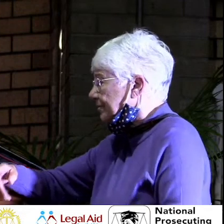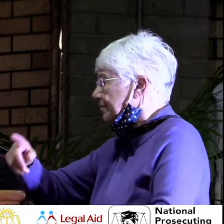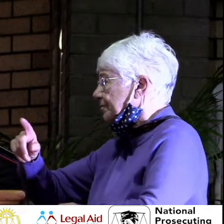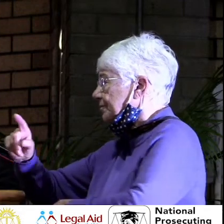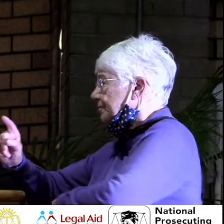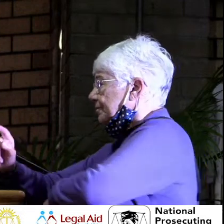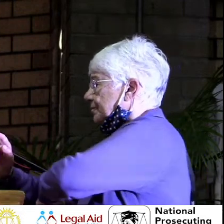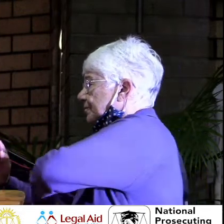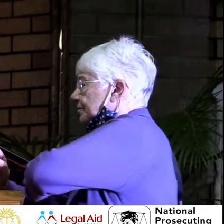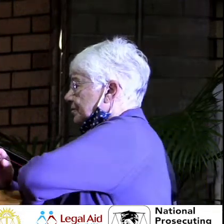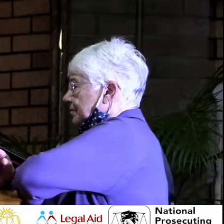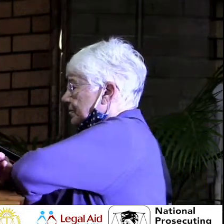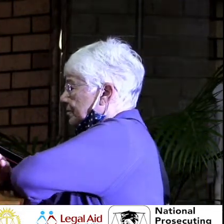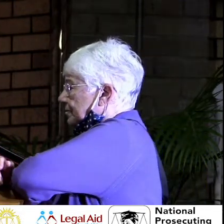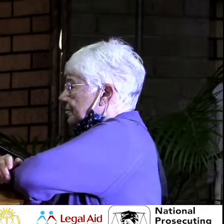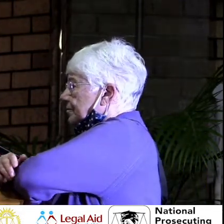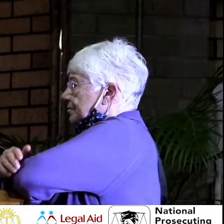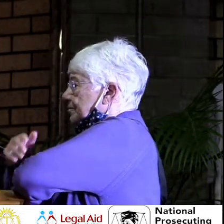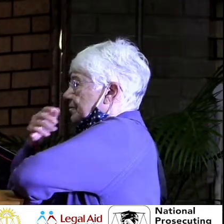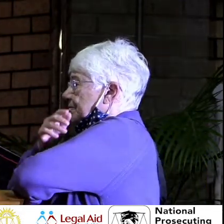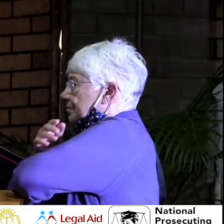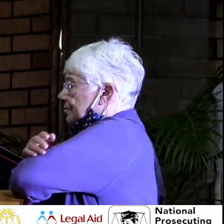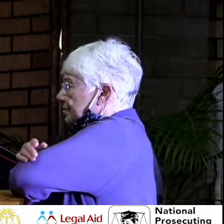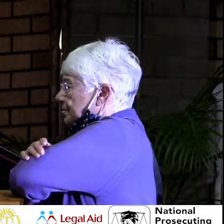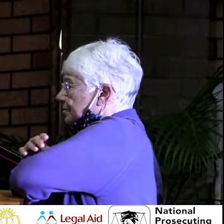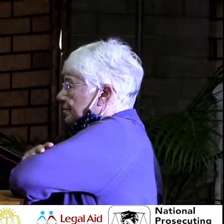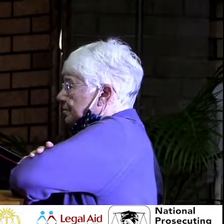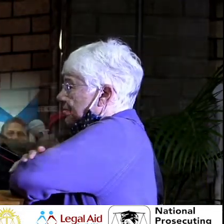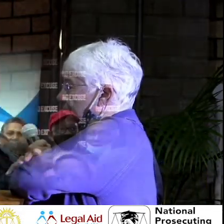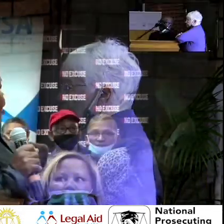two people left. All right, go ahead, proceed, ma'am.